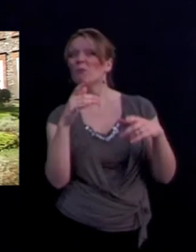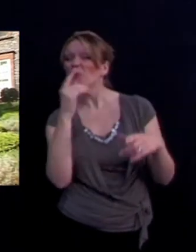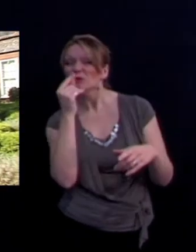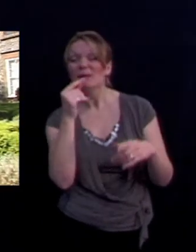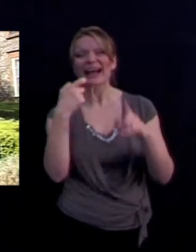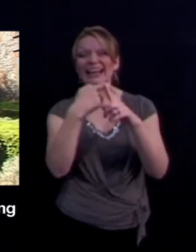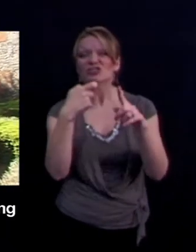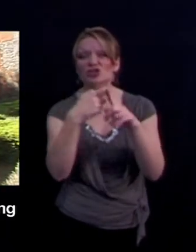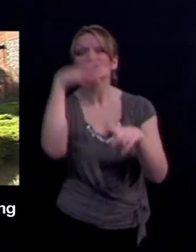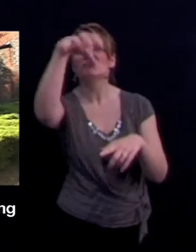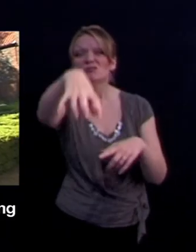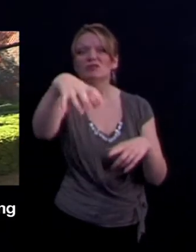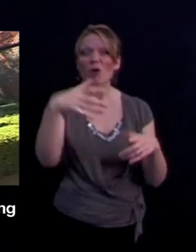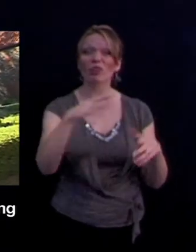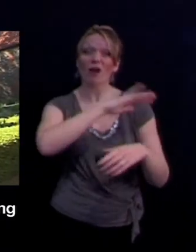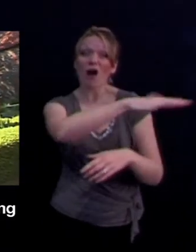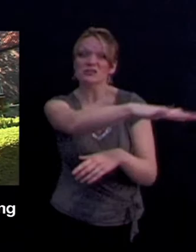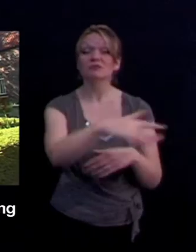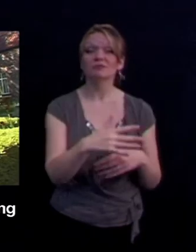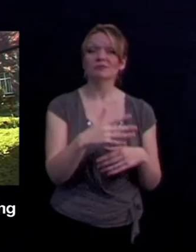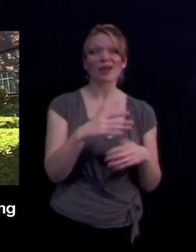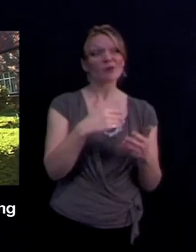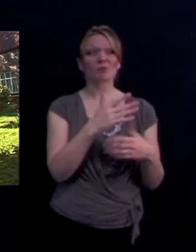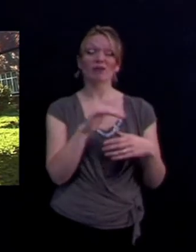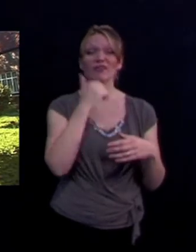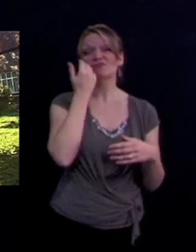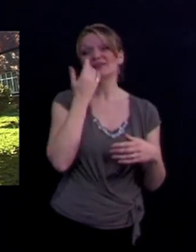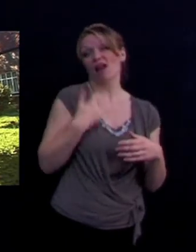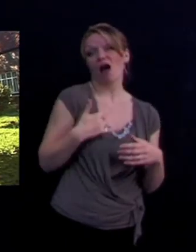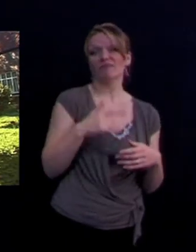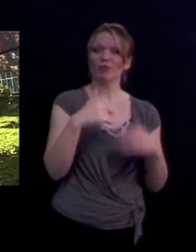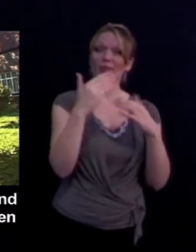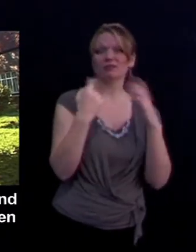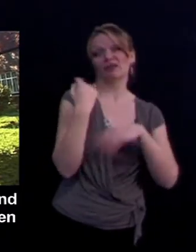this plot, all part of daily life of the building.